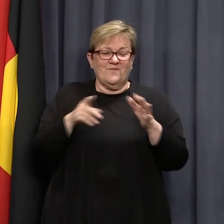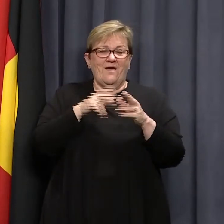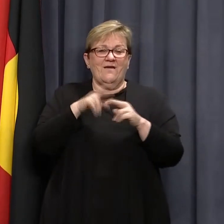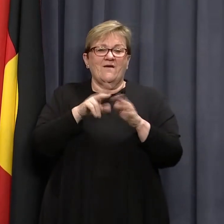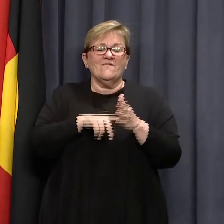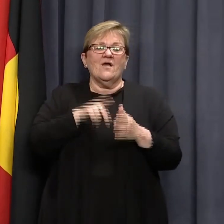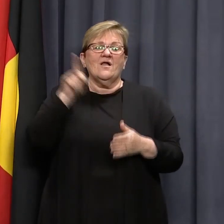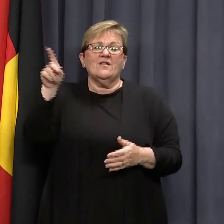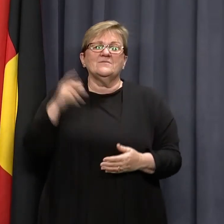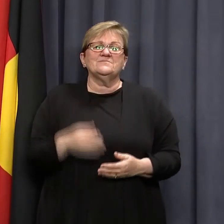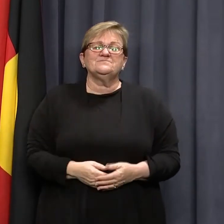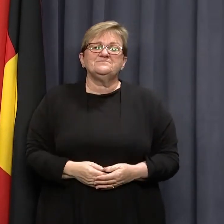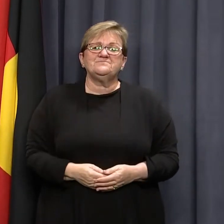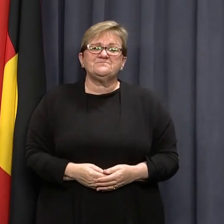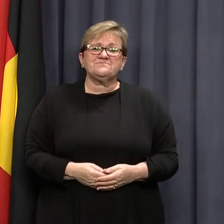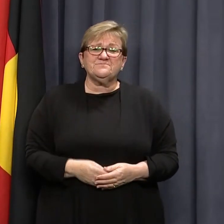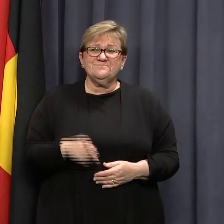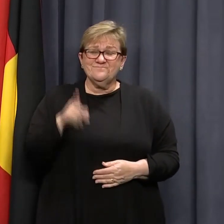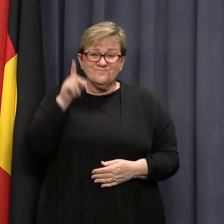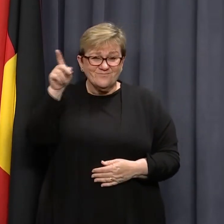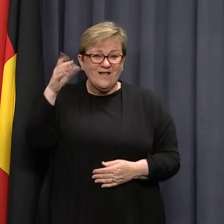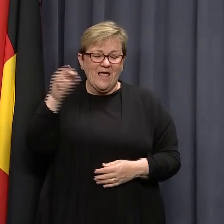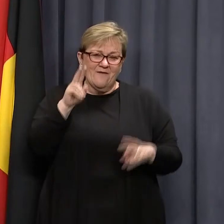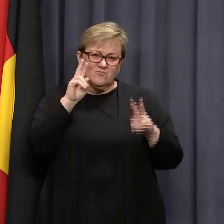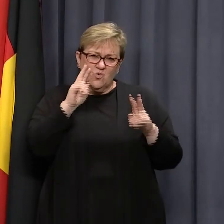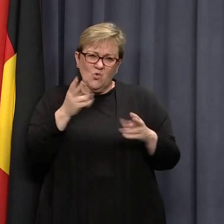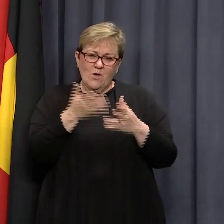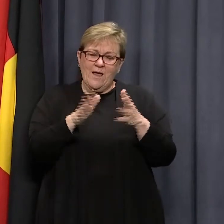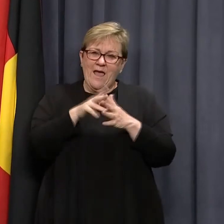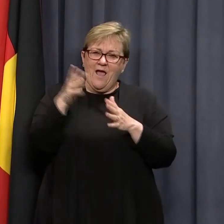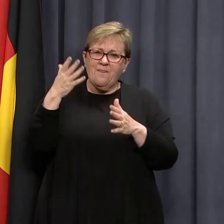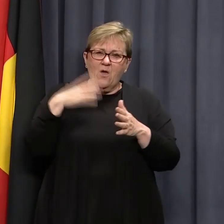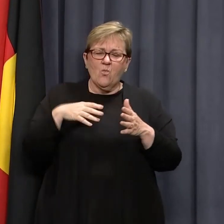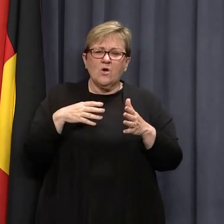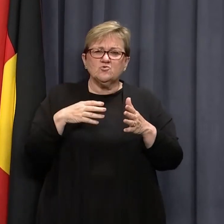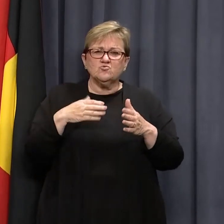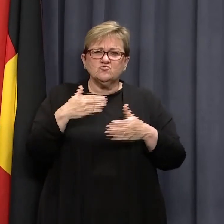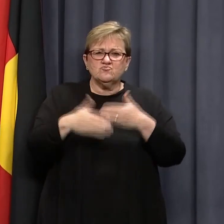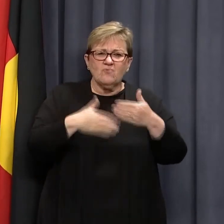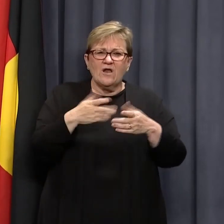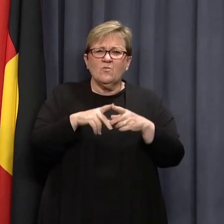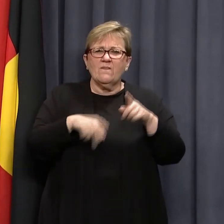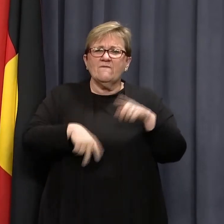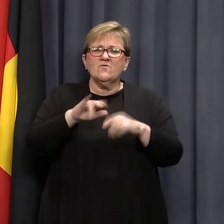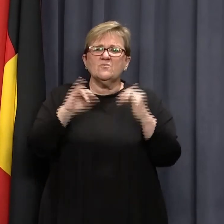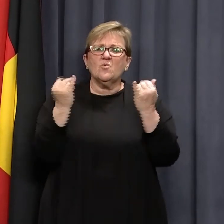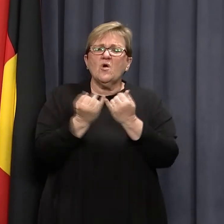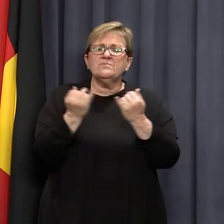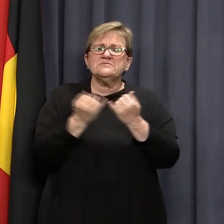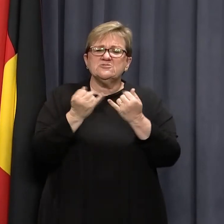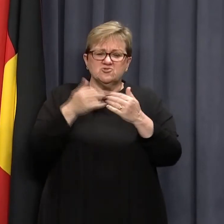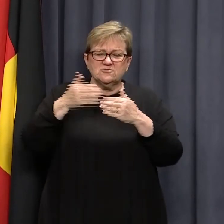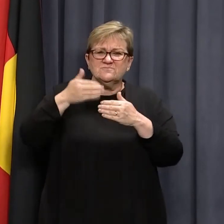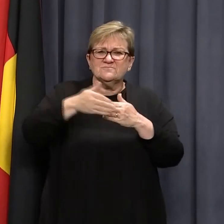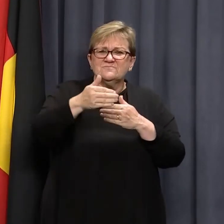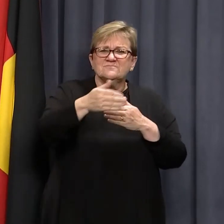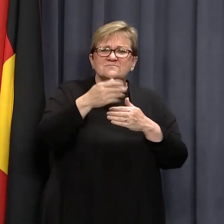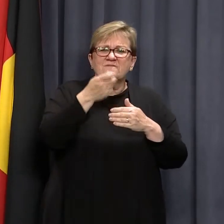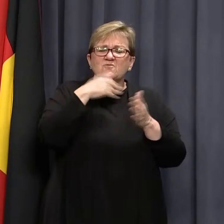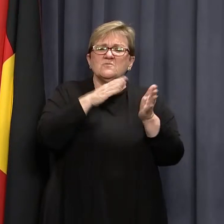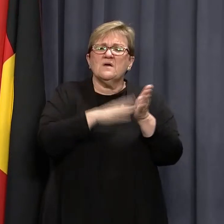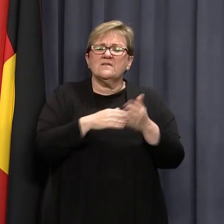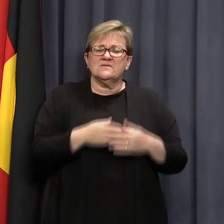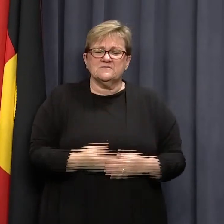to make. They have to obviously look at how they want to run their competition over the next couple of